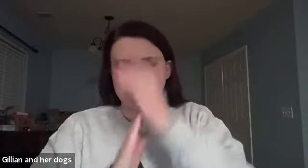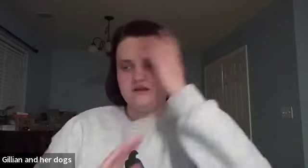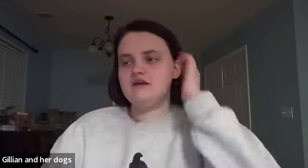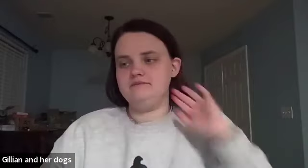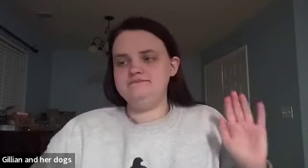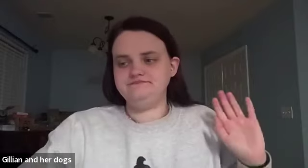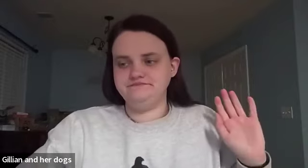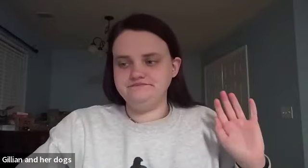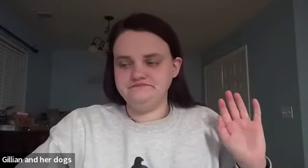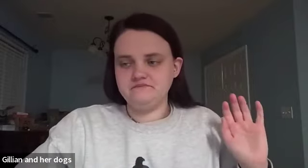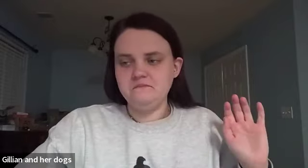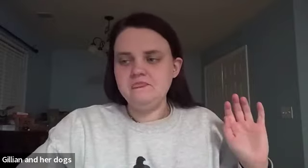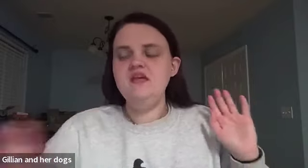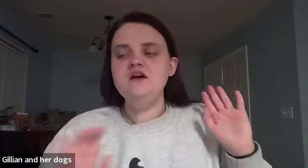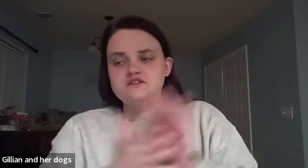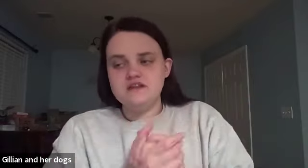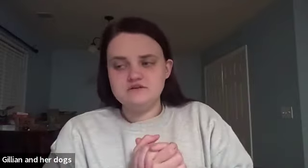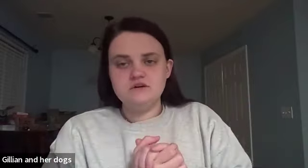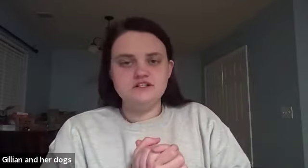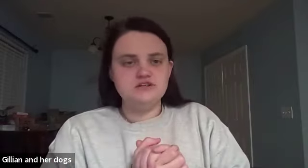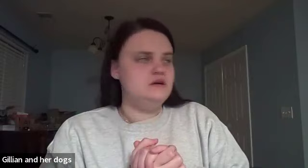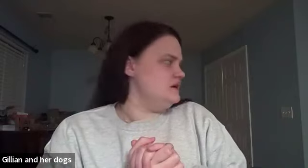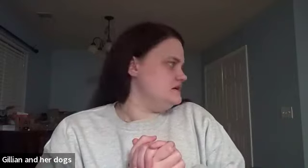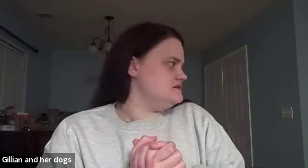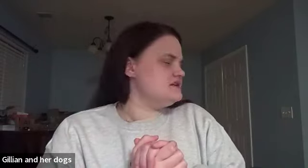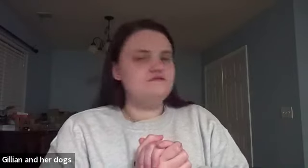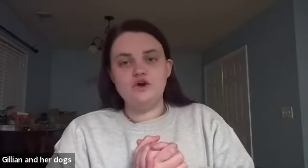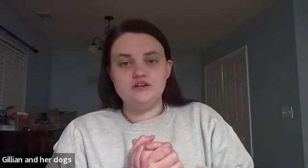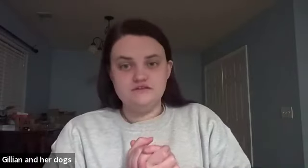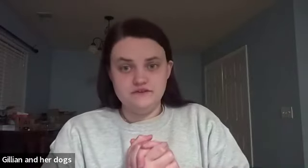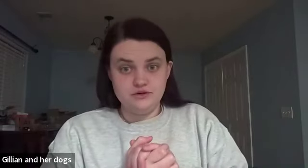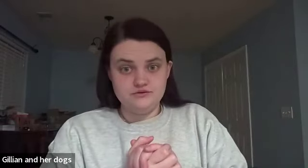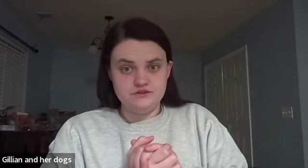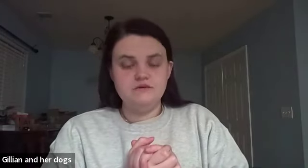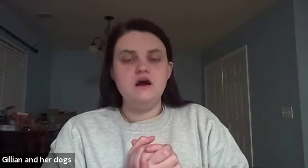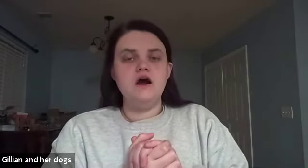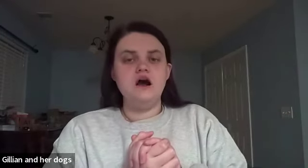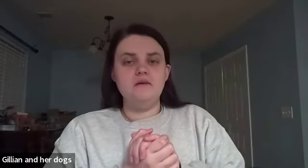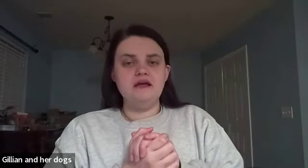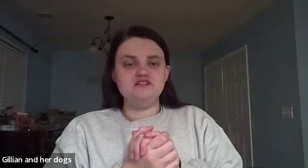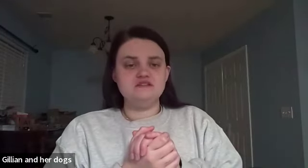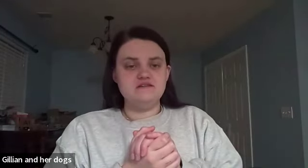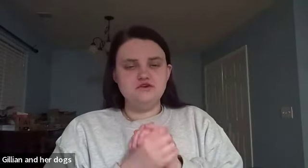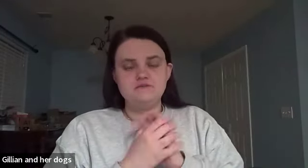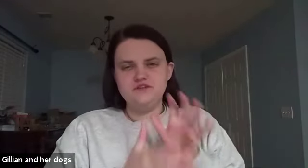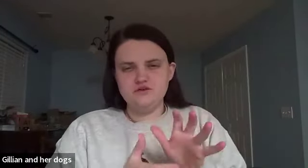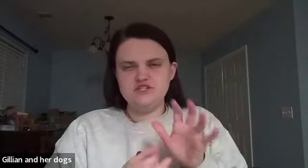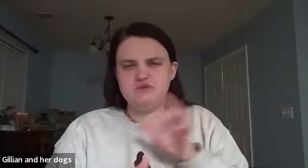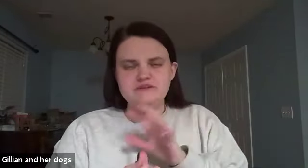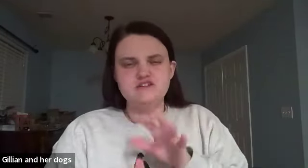perfect. All right. So the next one we're going to do is the sign for confused. And so the sign for confused, you probably